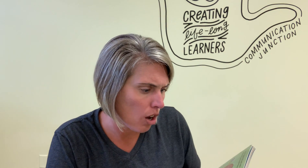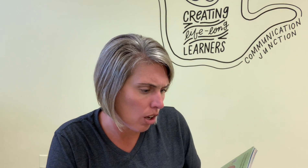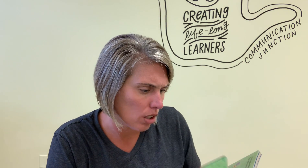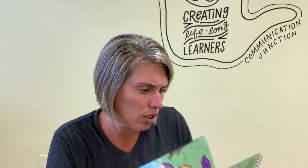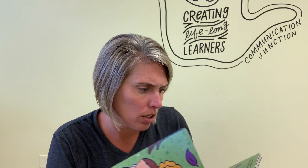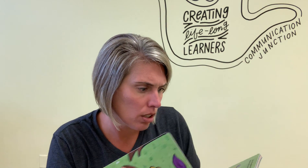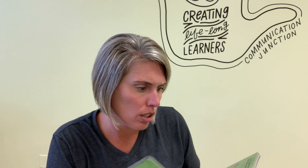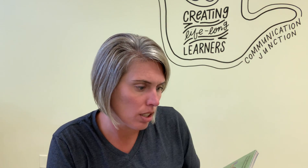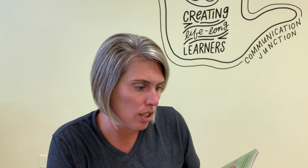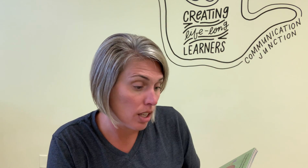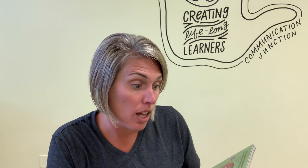all?